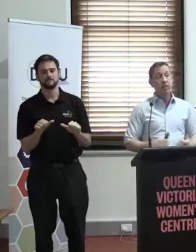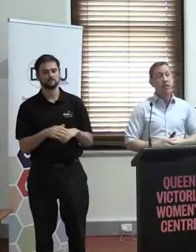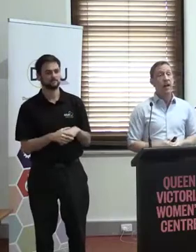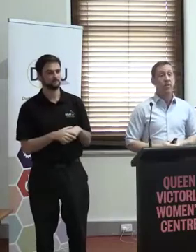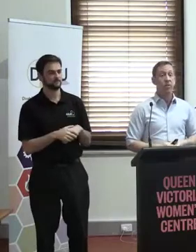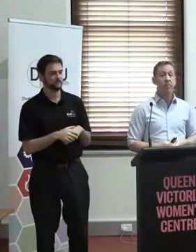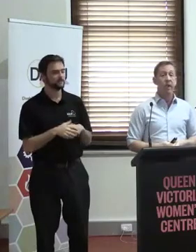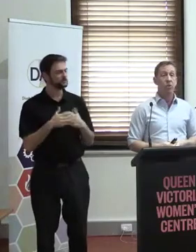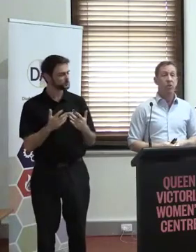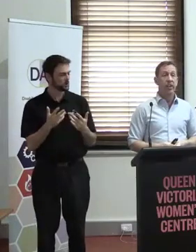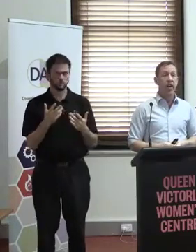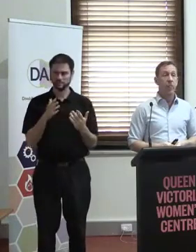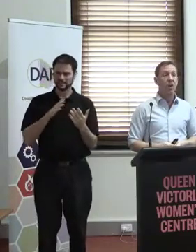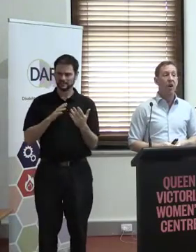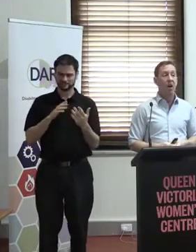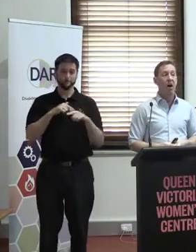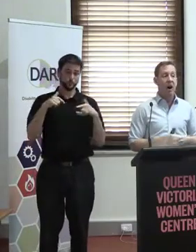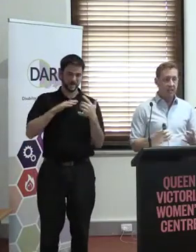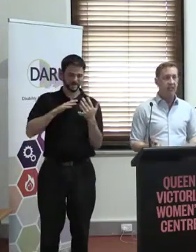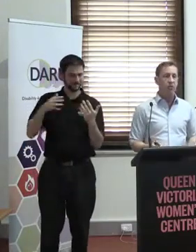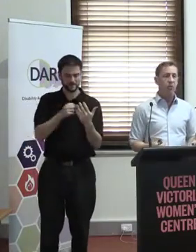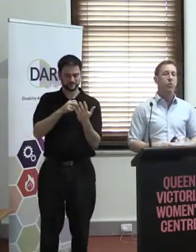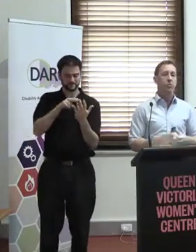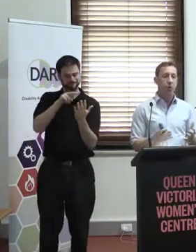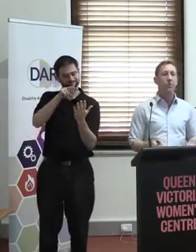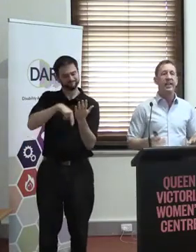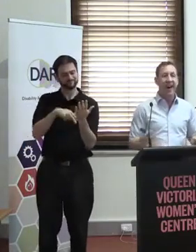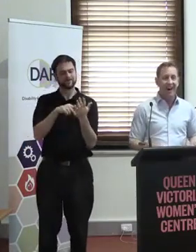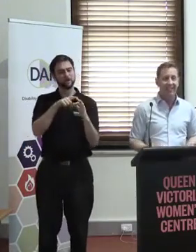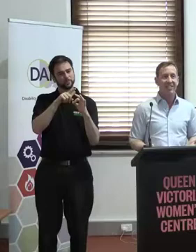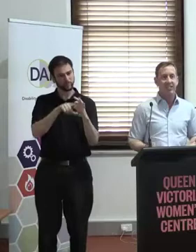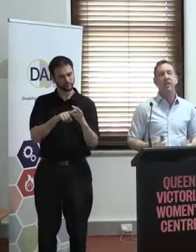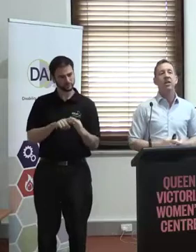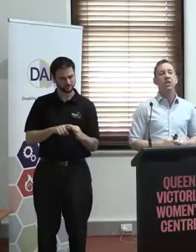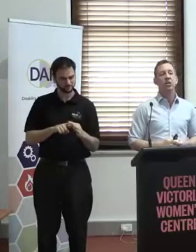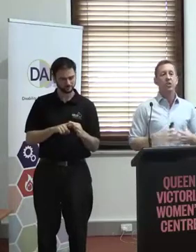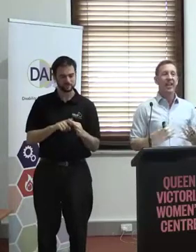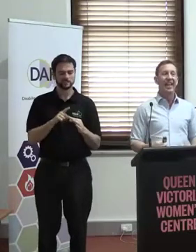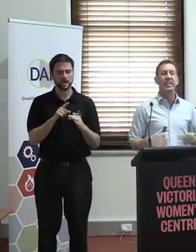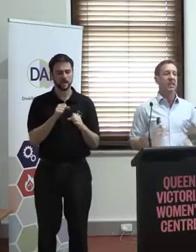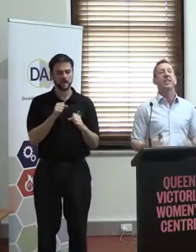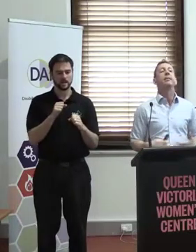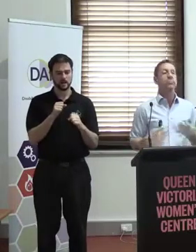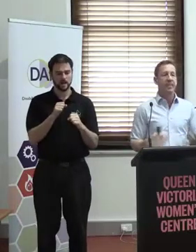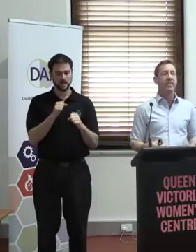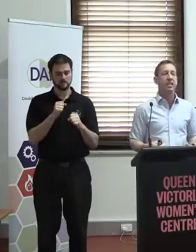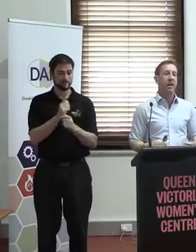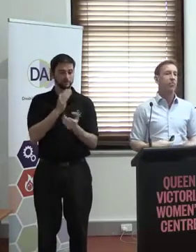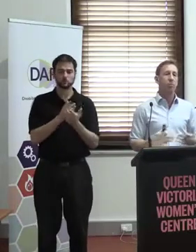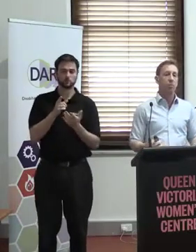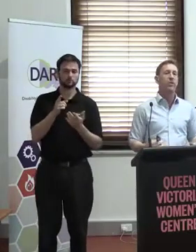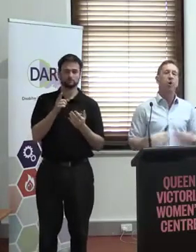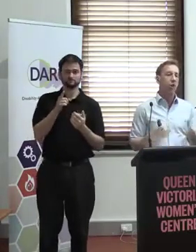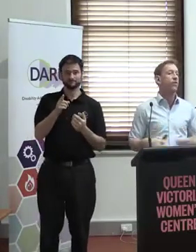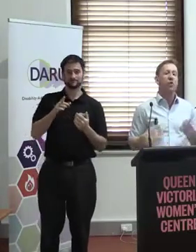We think we should have a look and make sure that we're not asking you, or you're not being asked, to collect the same data